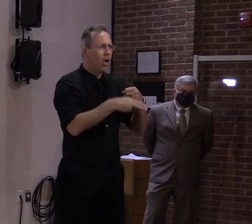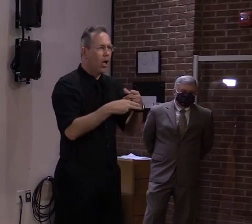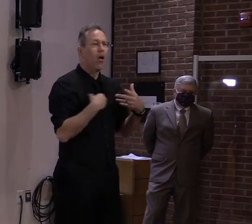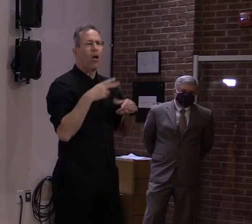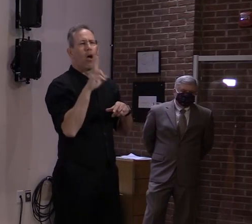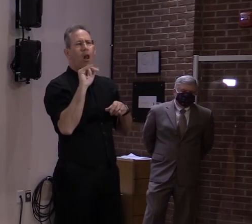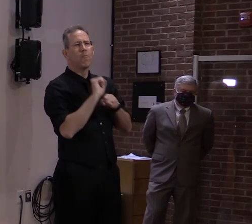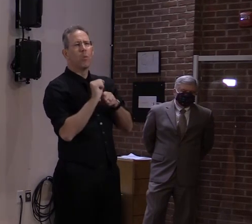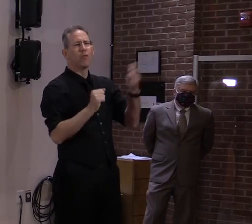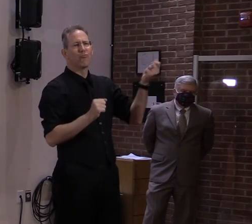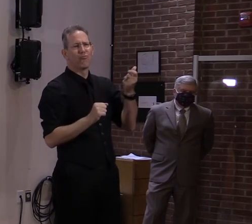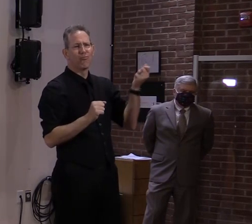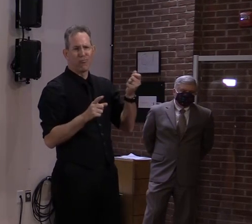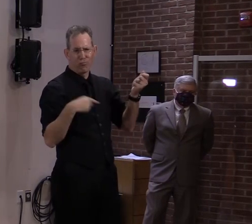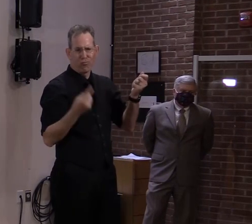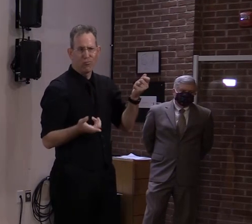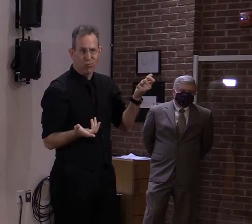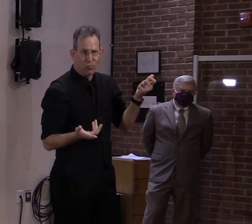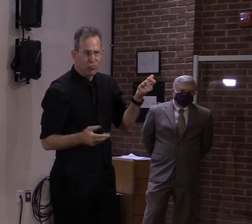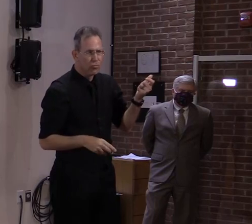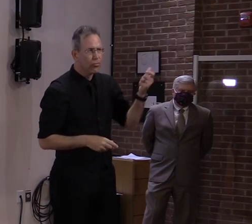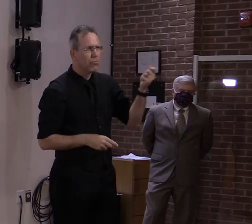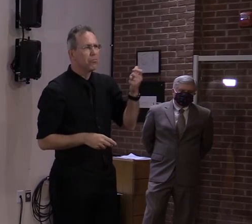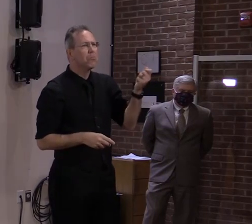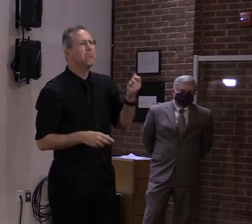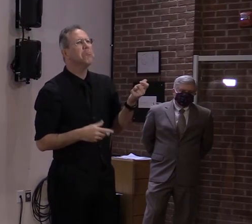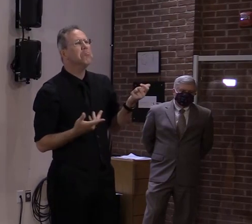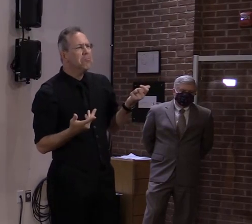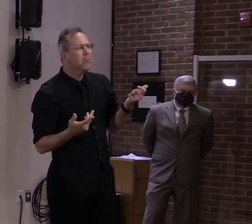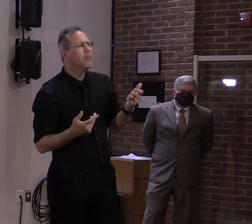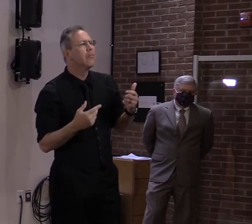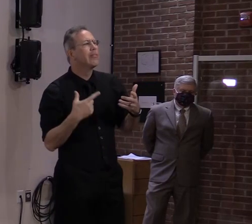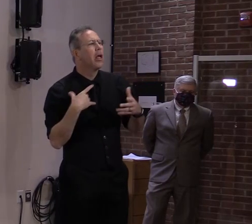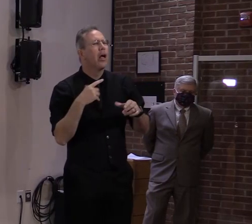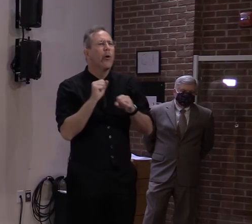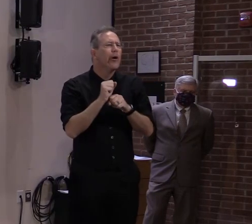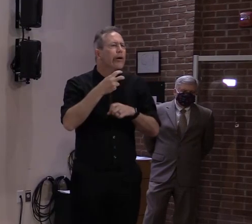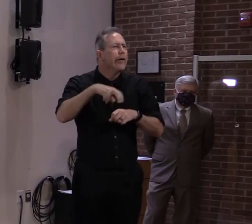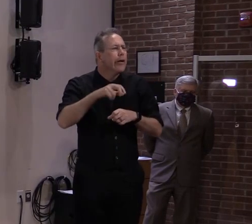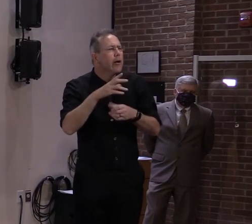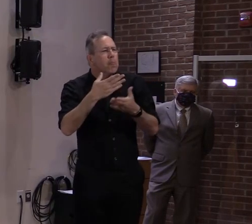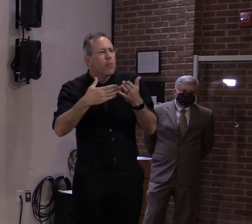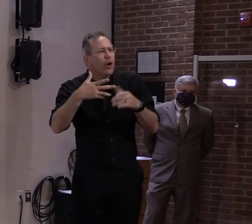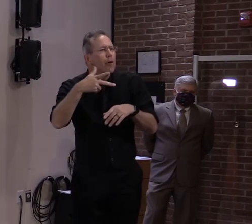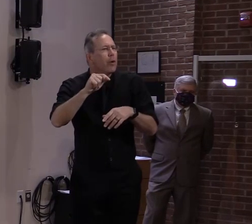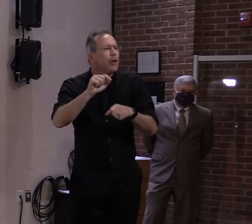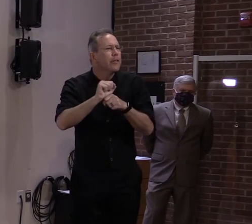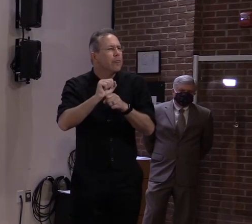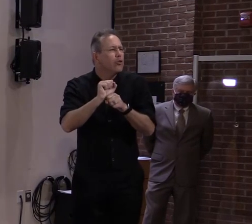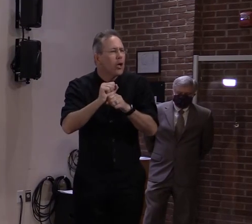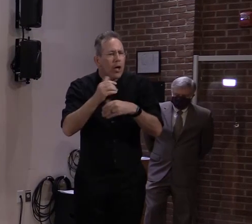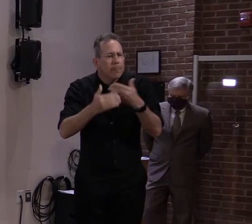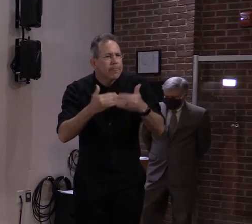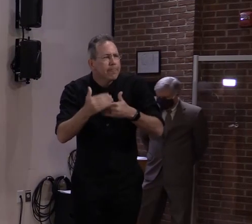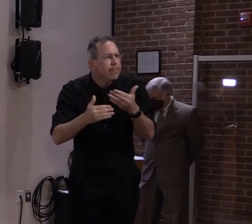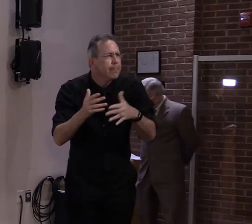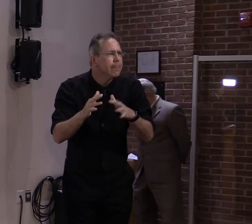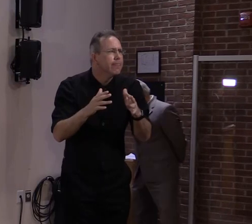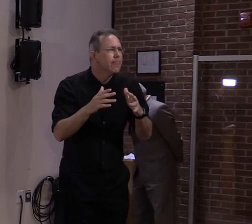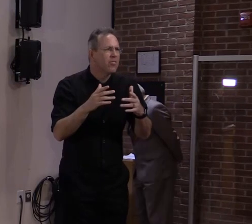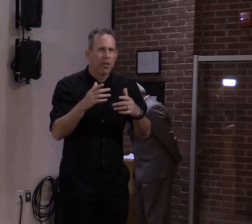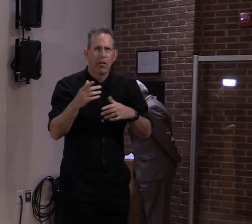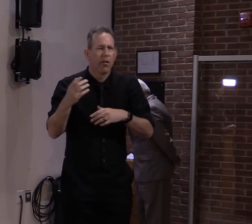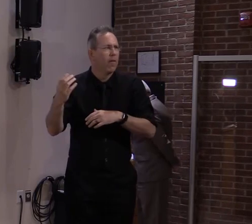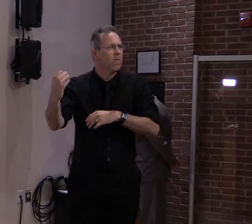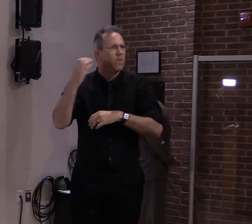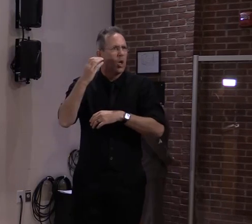first job because she has to find a second job. So what should people who are currently working part-time jobs that are expected to return to full-time, what